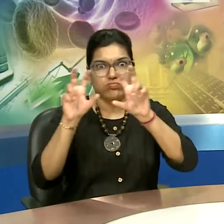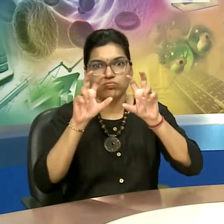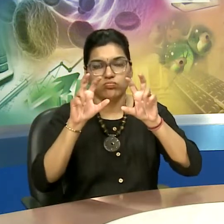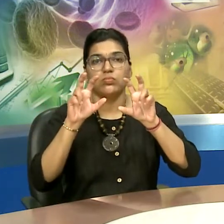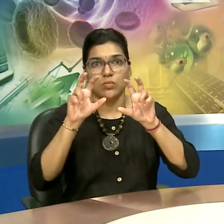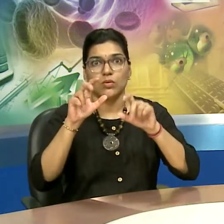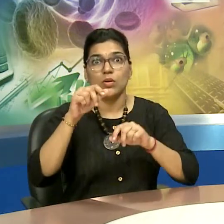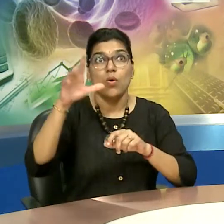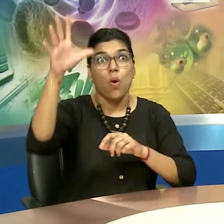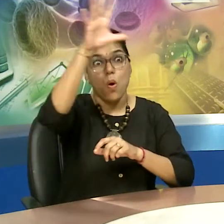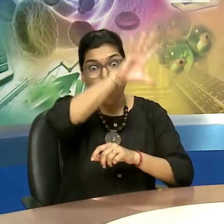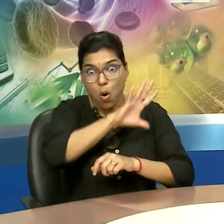What does it mean?